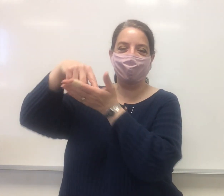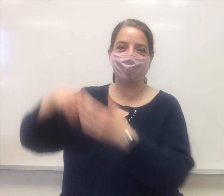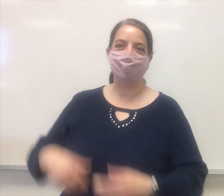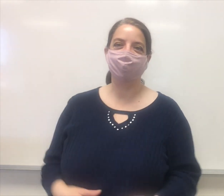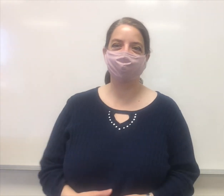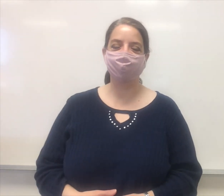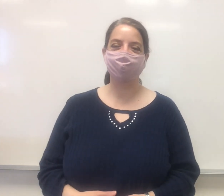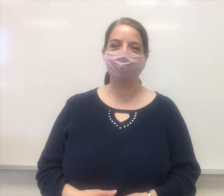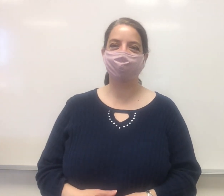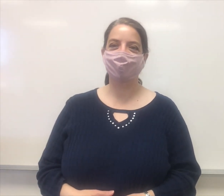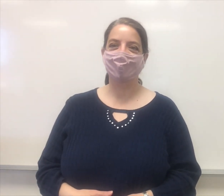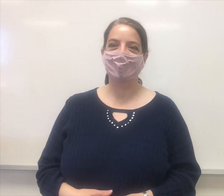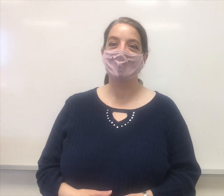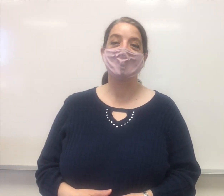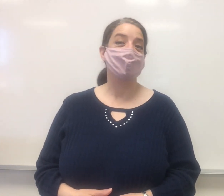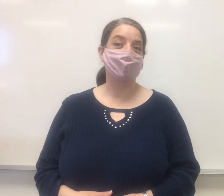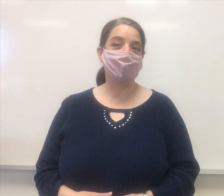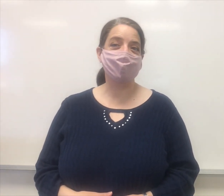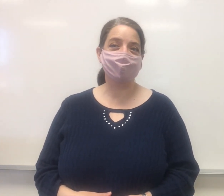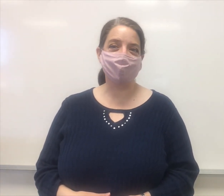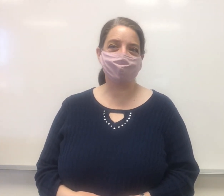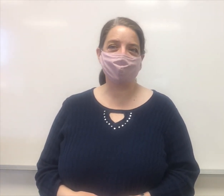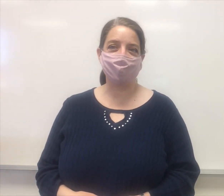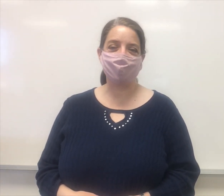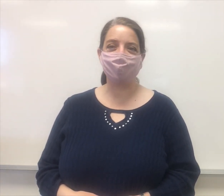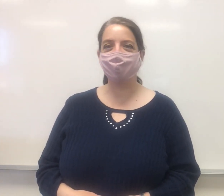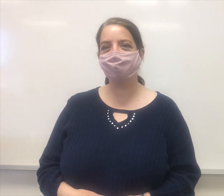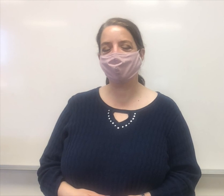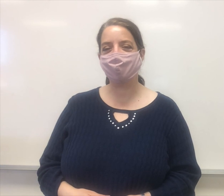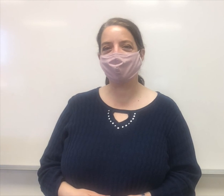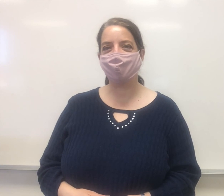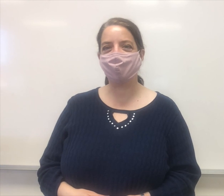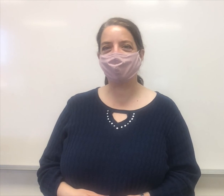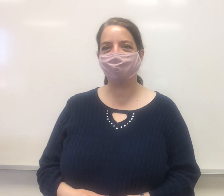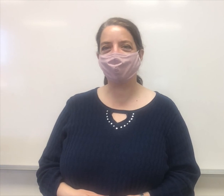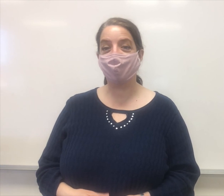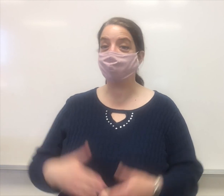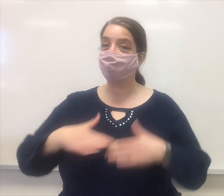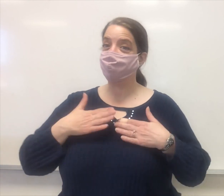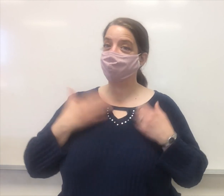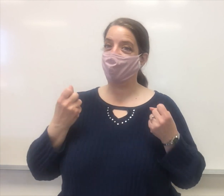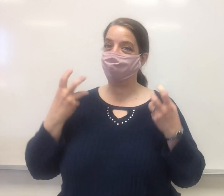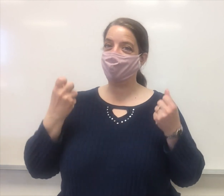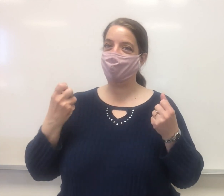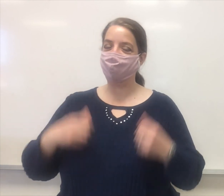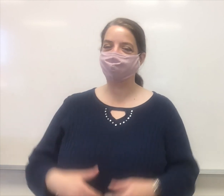Elevator. Well, there are lots more signs to learn, but this will get you started for now. Happy signing.